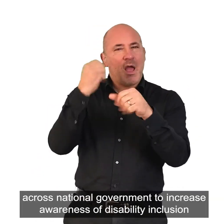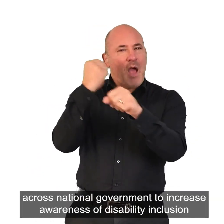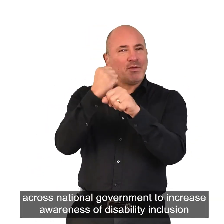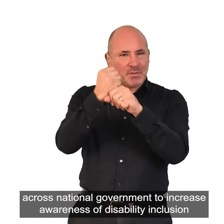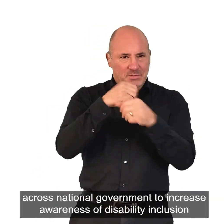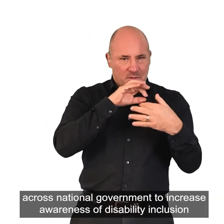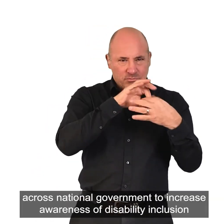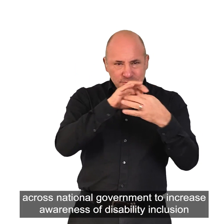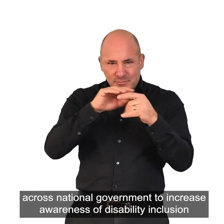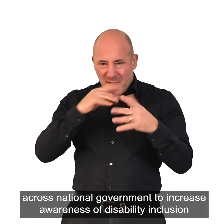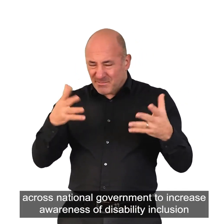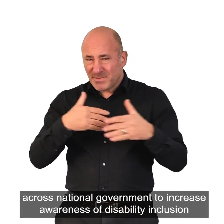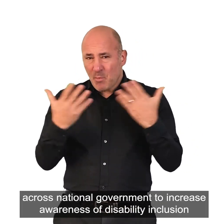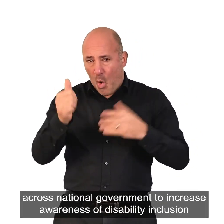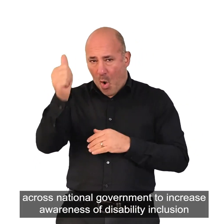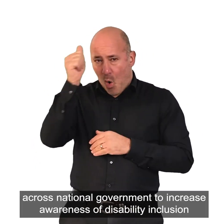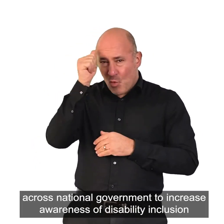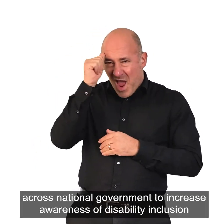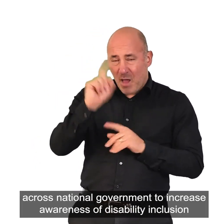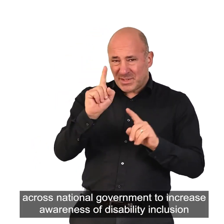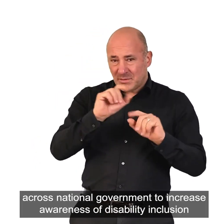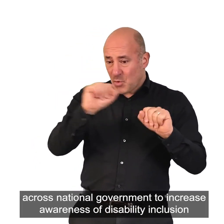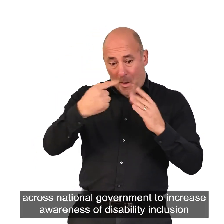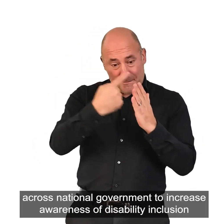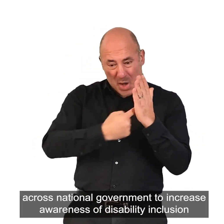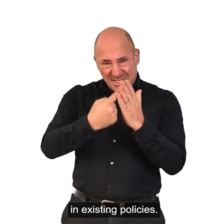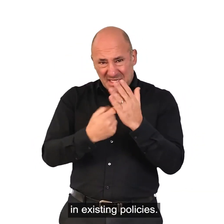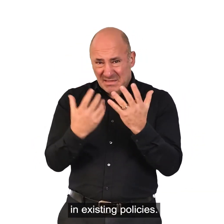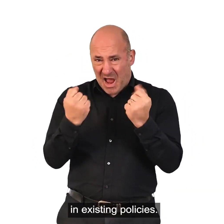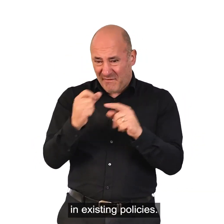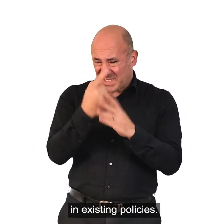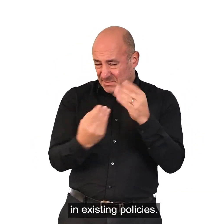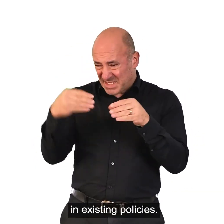across national government to increase awareness of disability inclusion in existing policies.